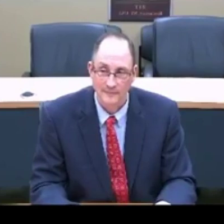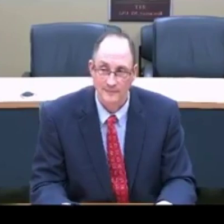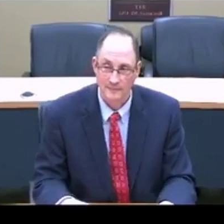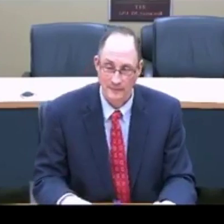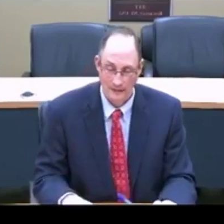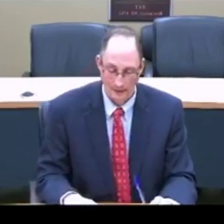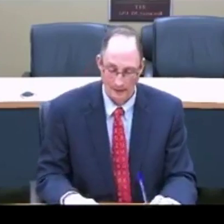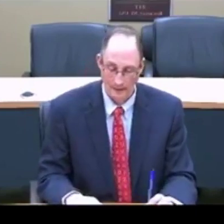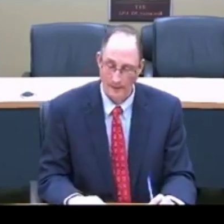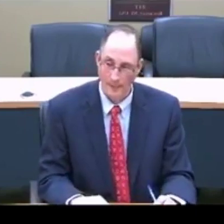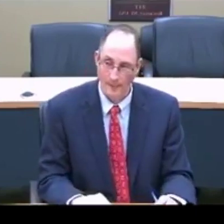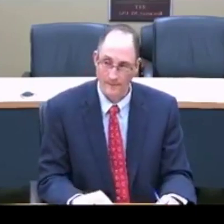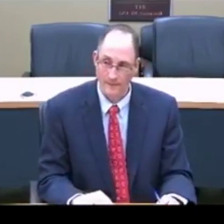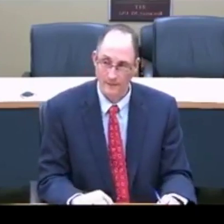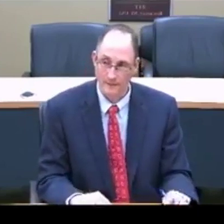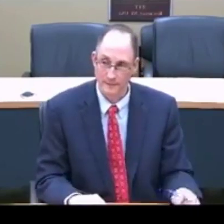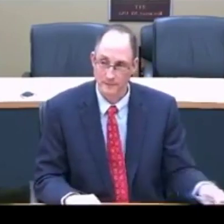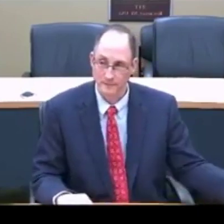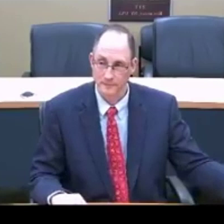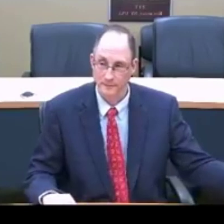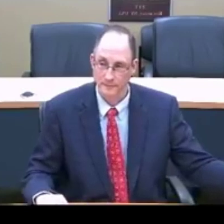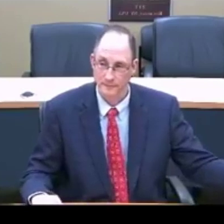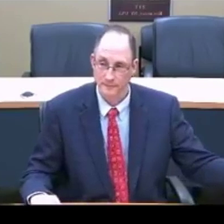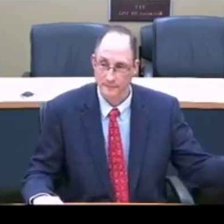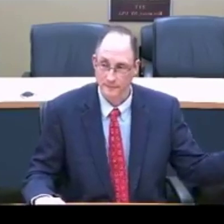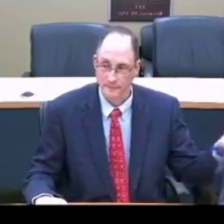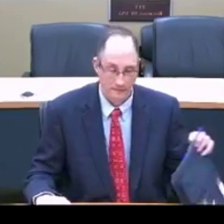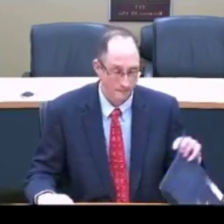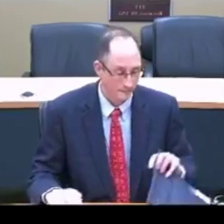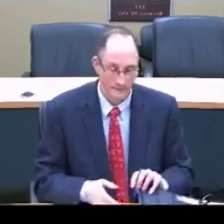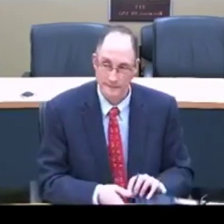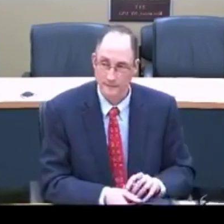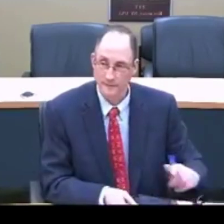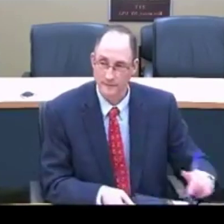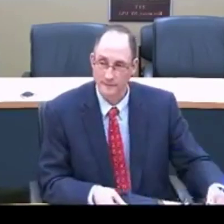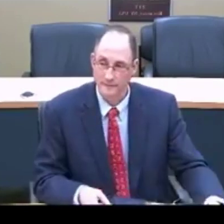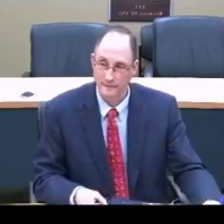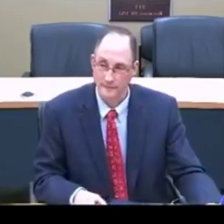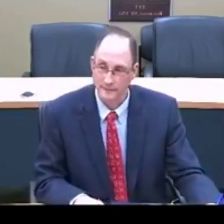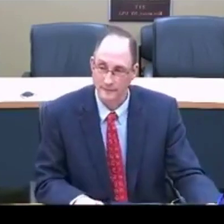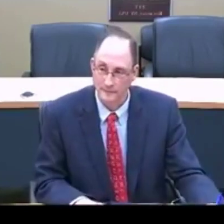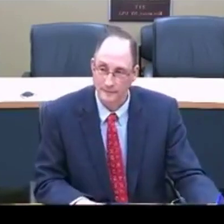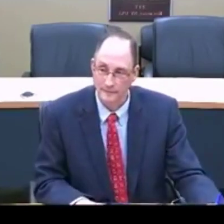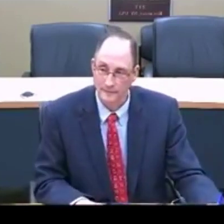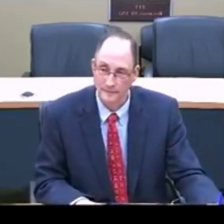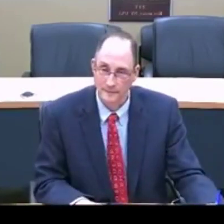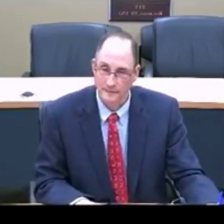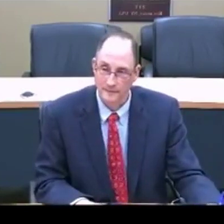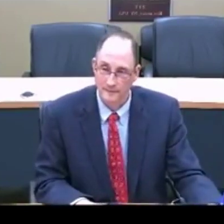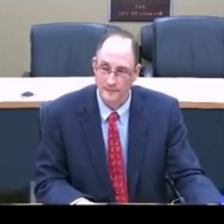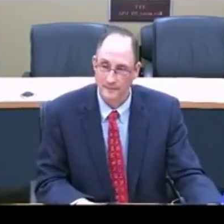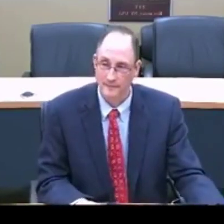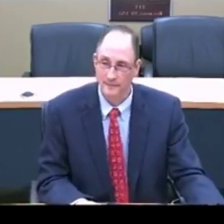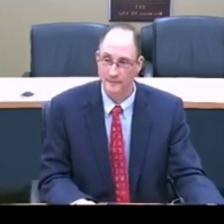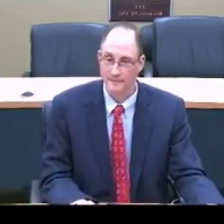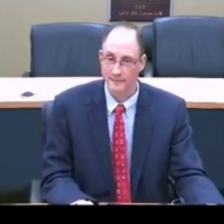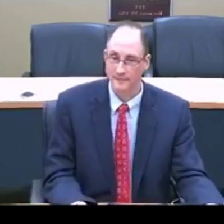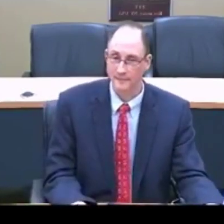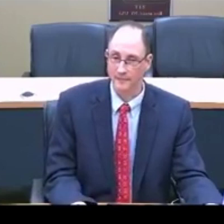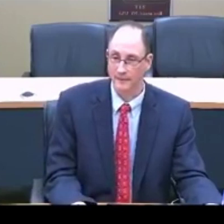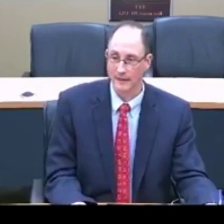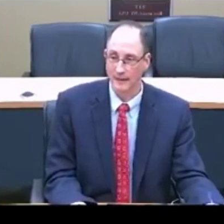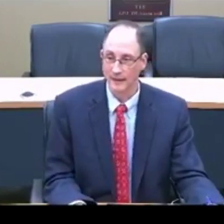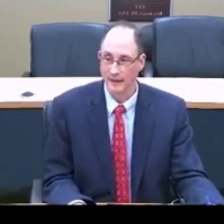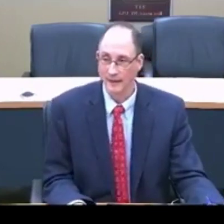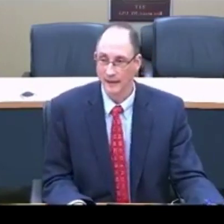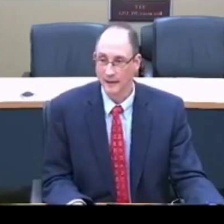with your story about you as a baby, because I think the, in the first place, think